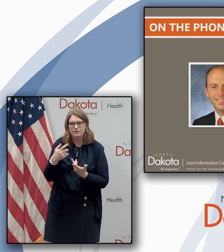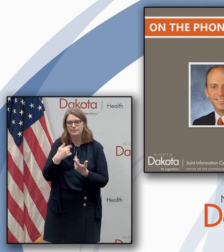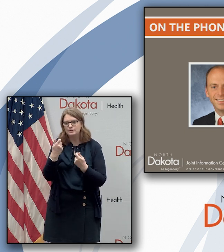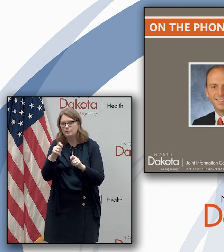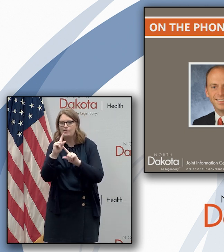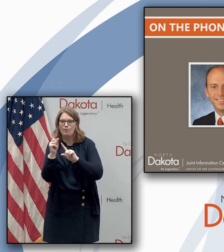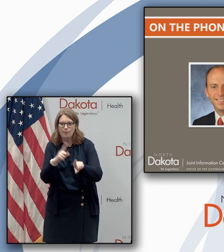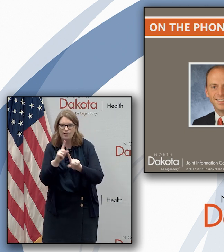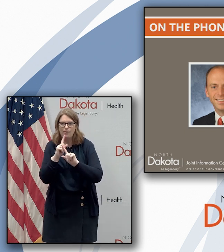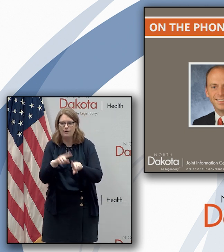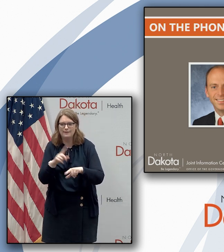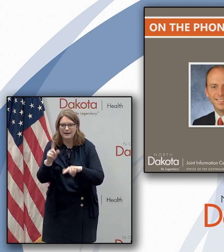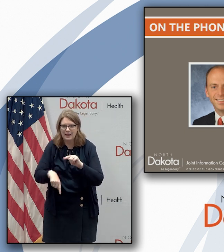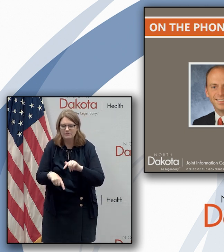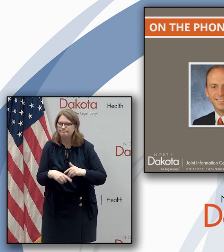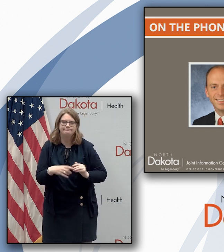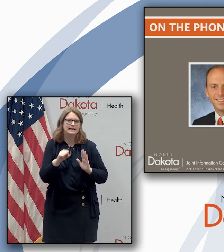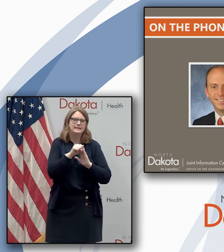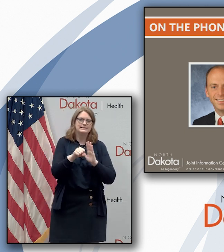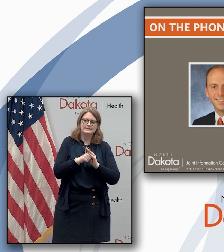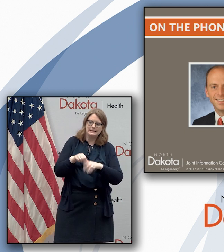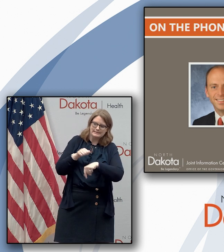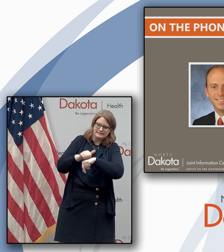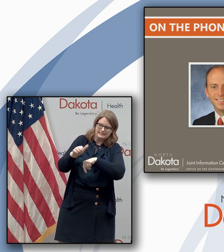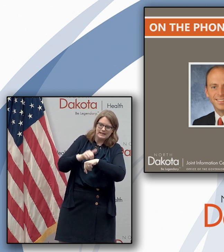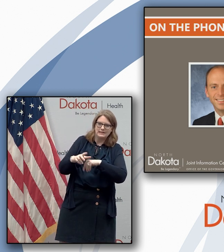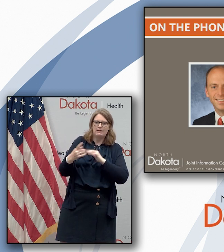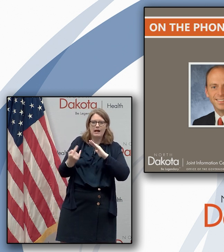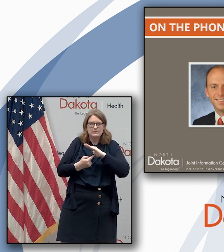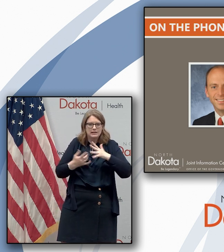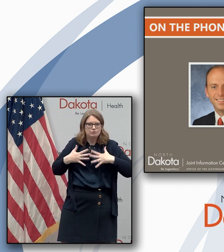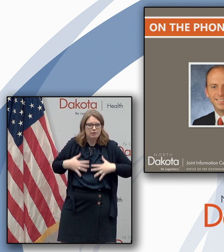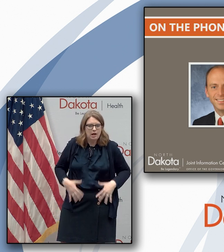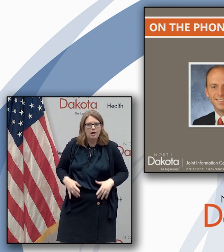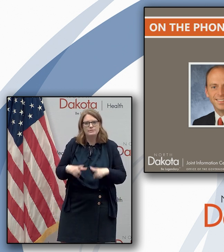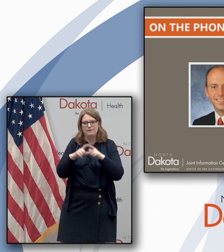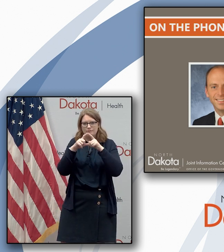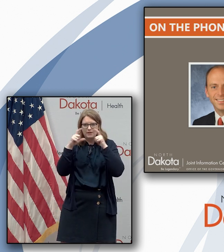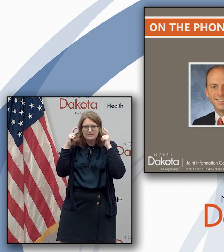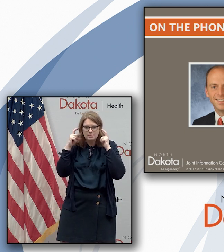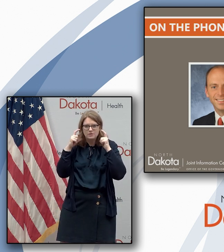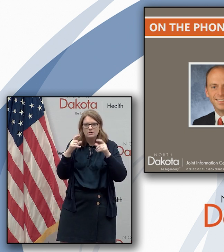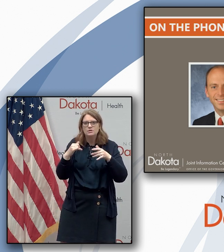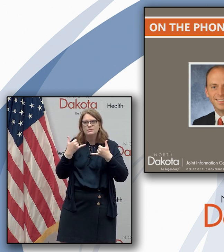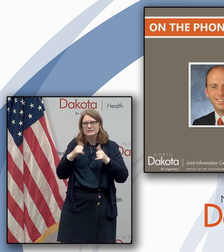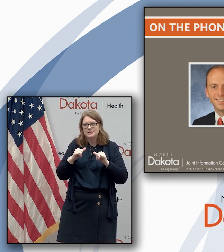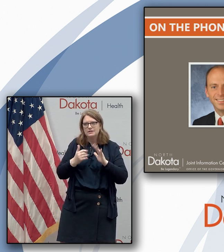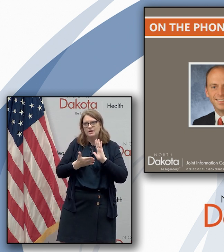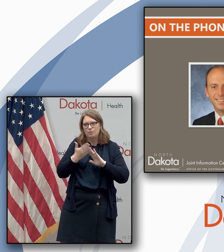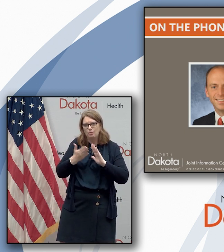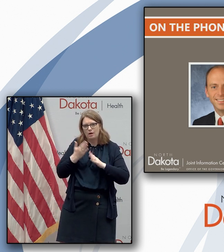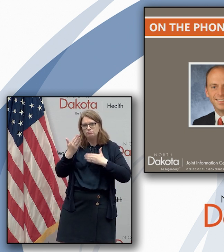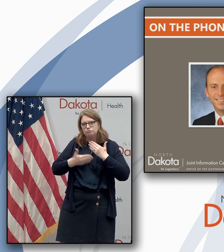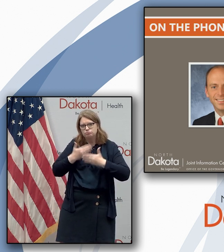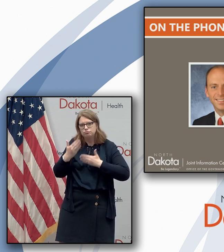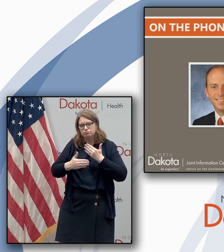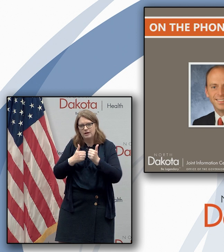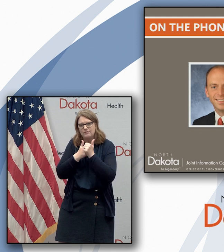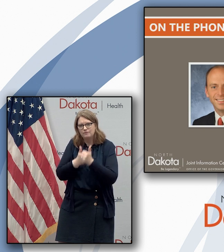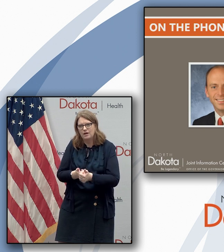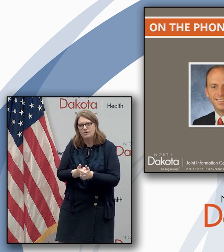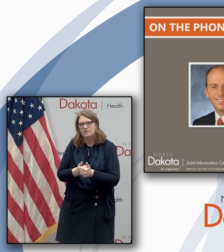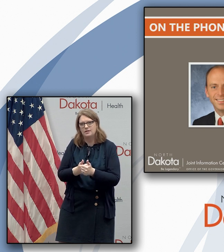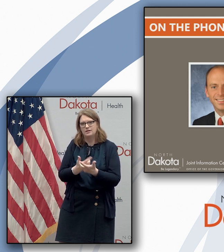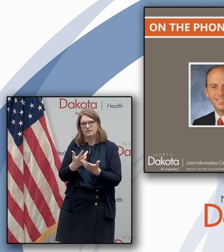needed, the state sent us face masks and isolation gowns so we could continue to operate under the best infection control practices